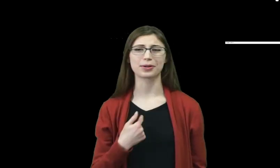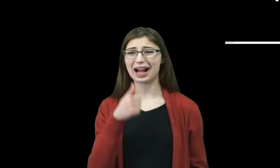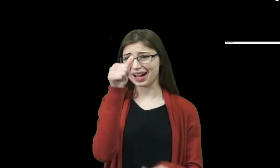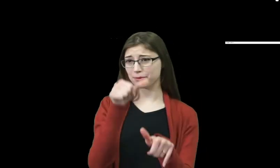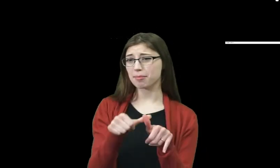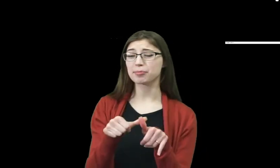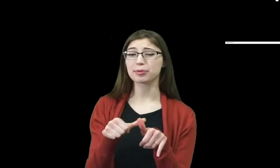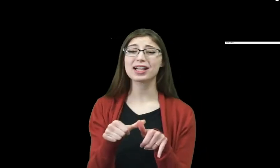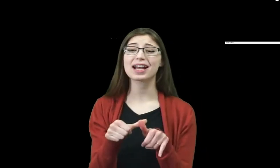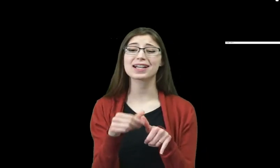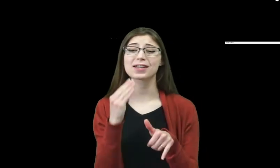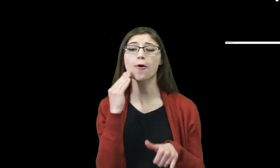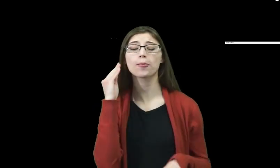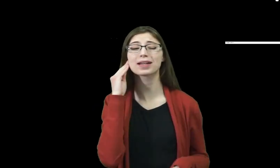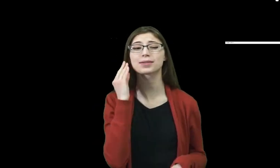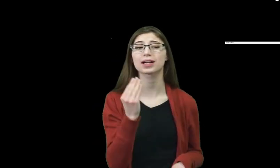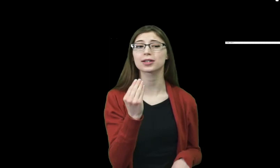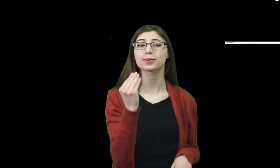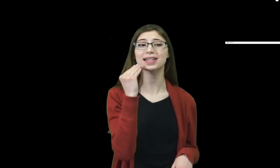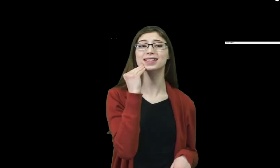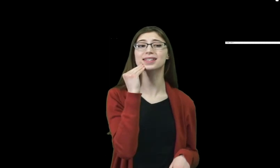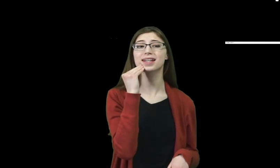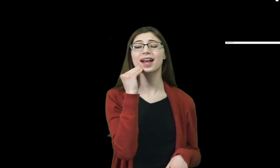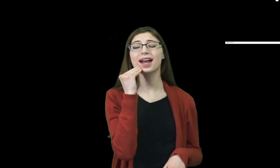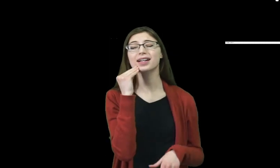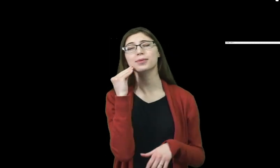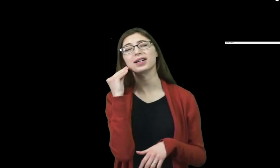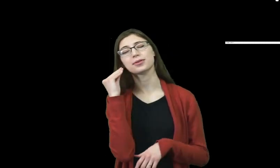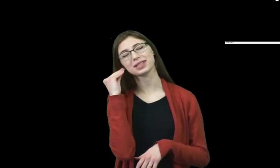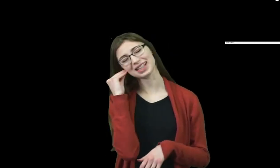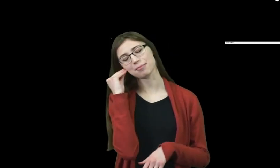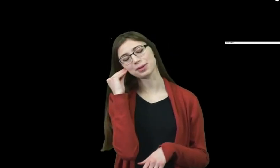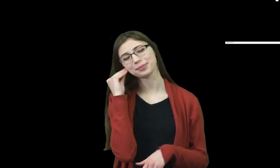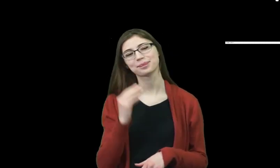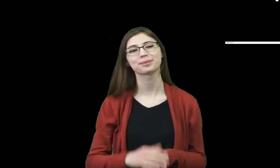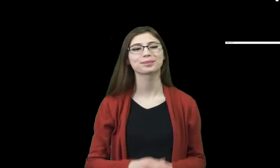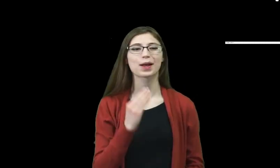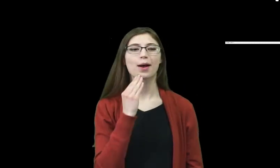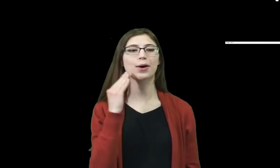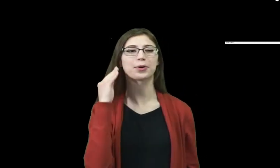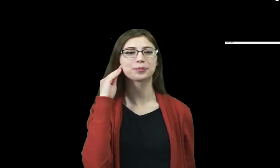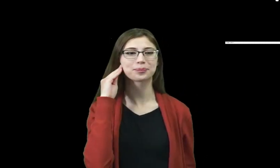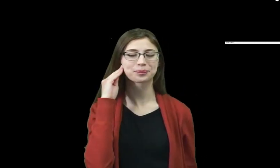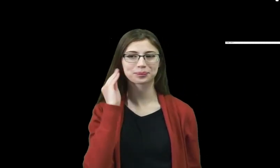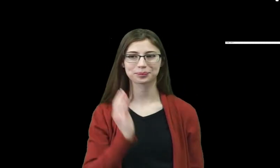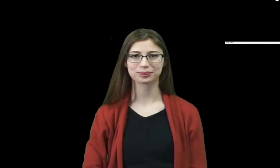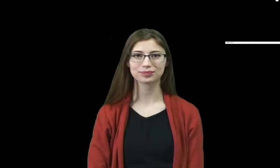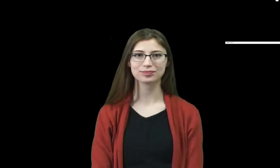I remember it as home is where you eat and where you sleep. Home.